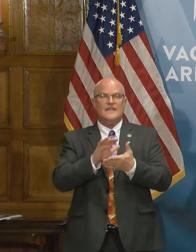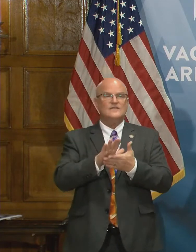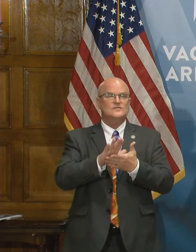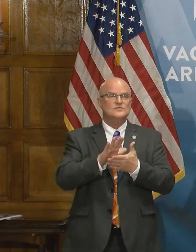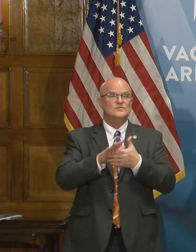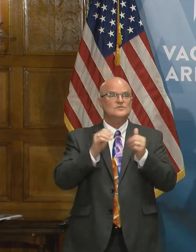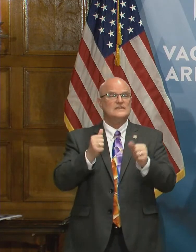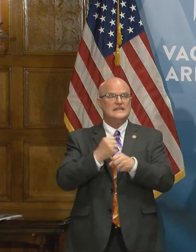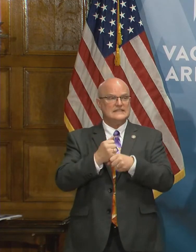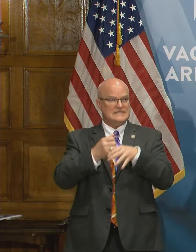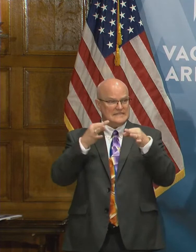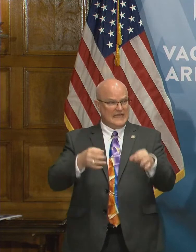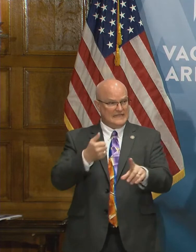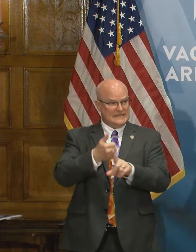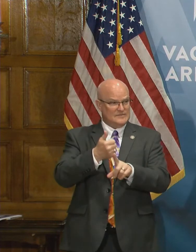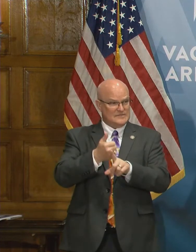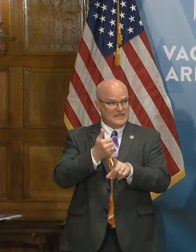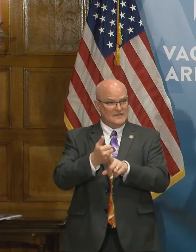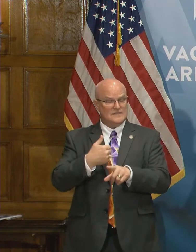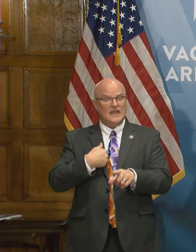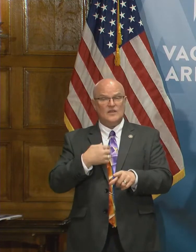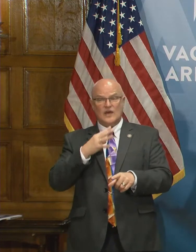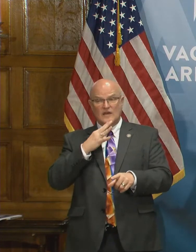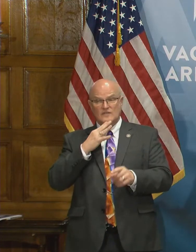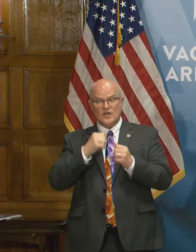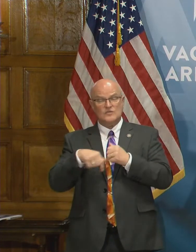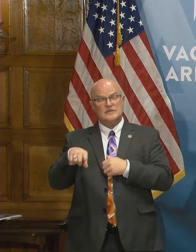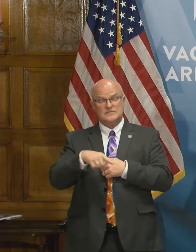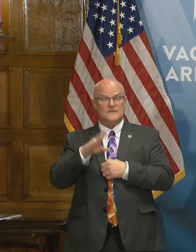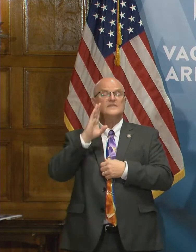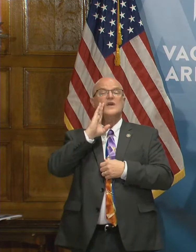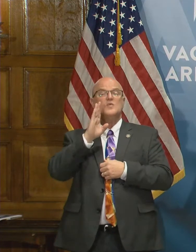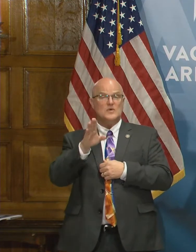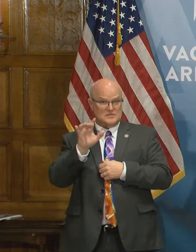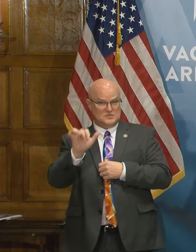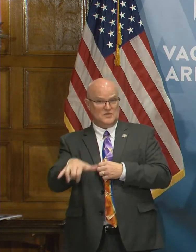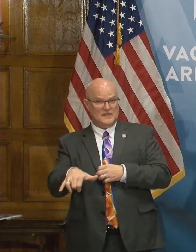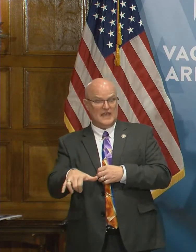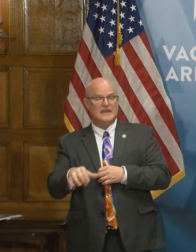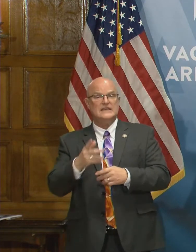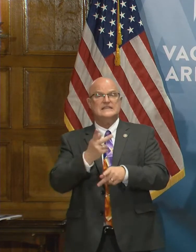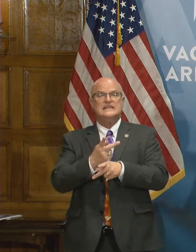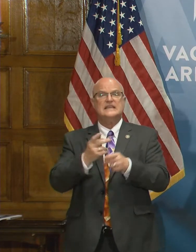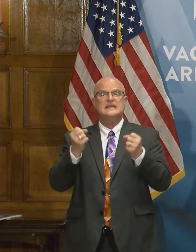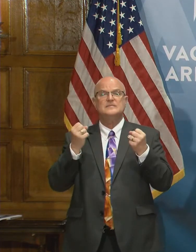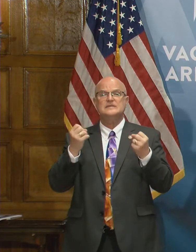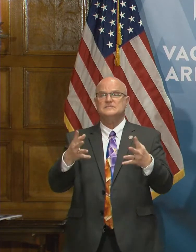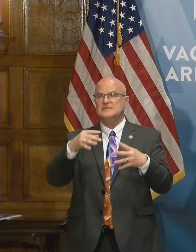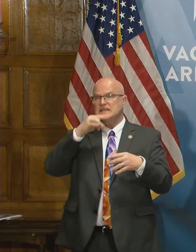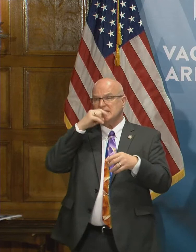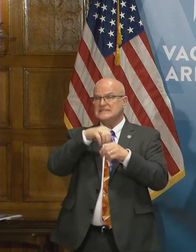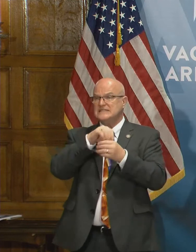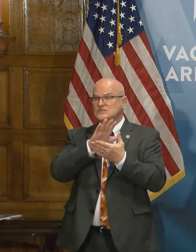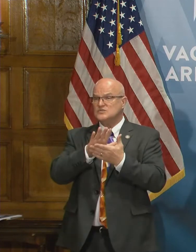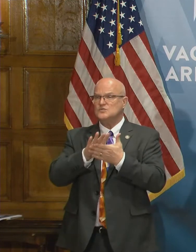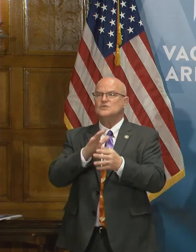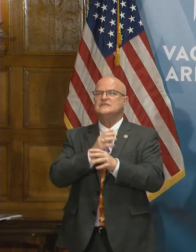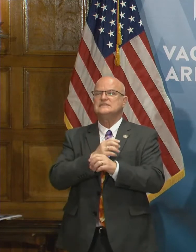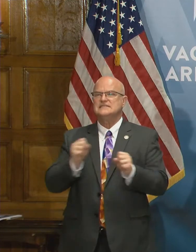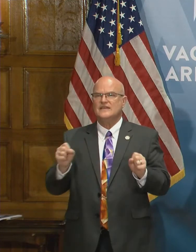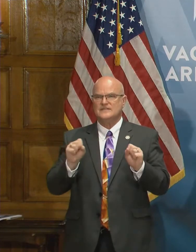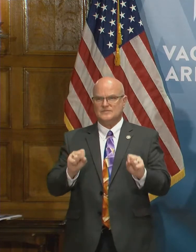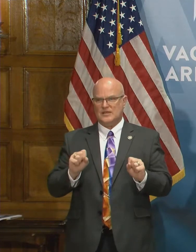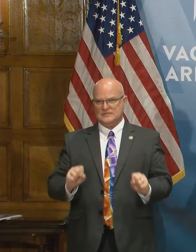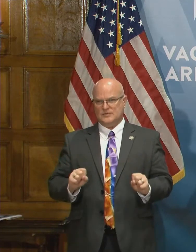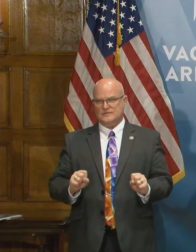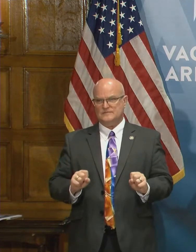schools can make that decision, and the ones I've talked to, I think that they will go that direction to keep as many kids in school safely as they